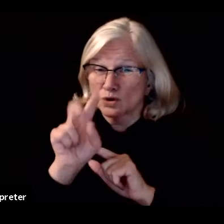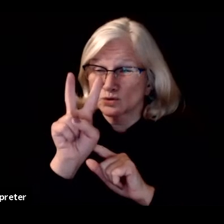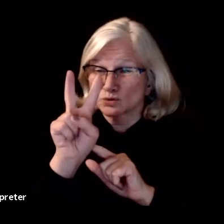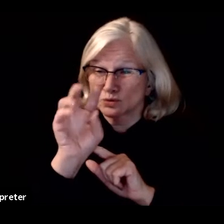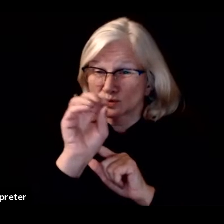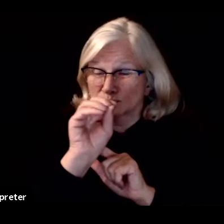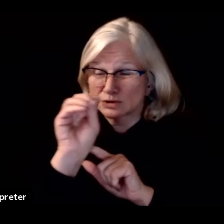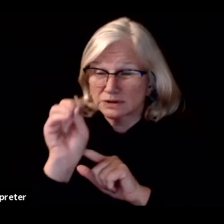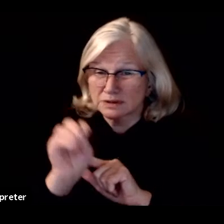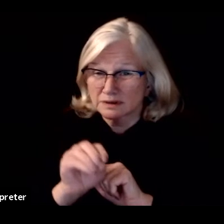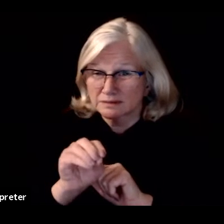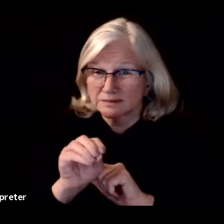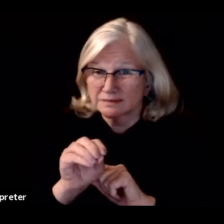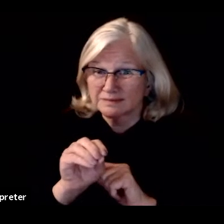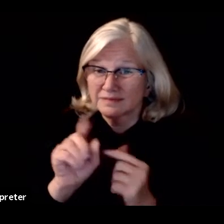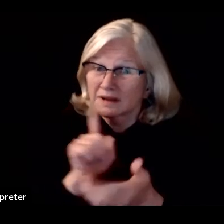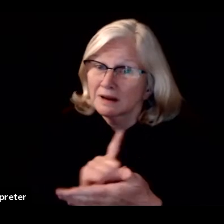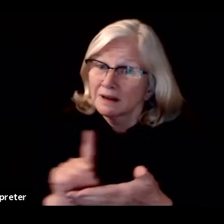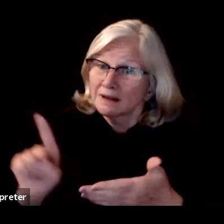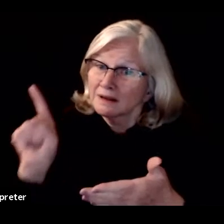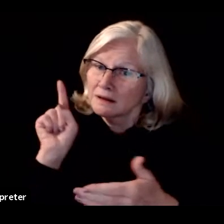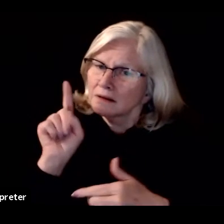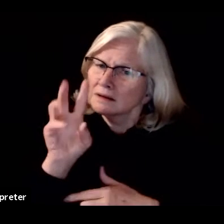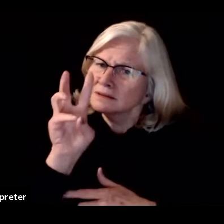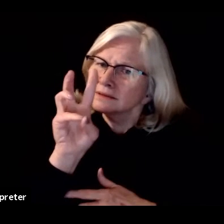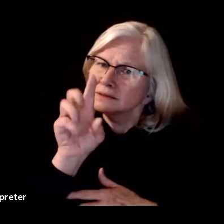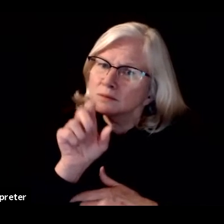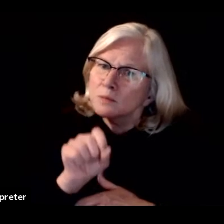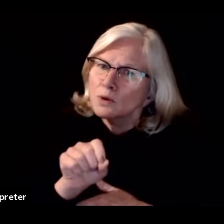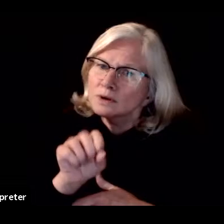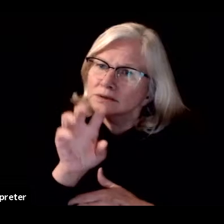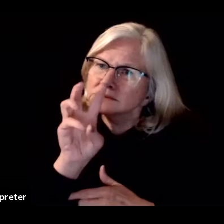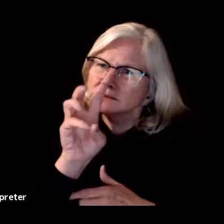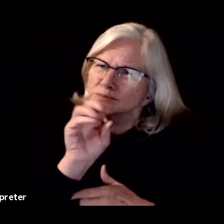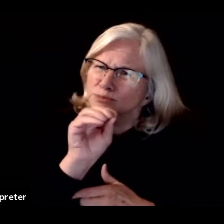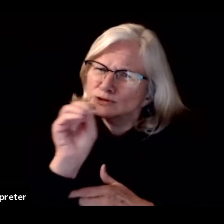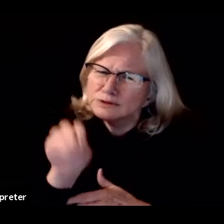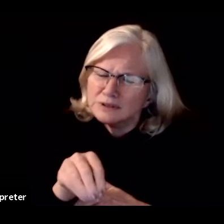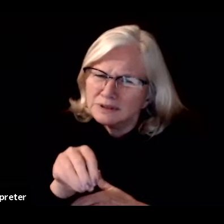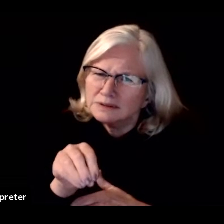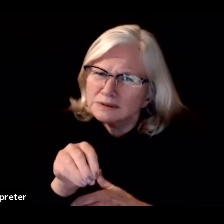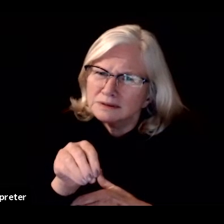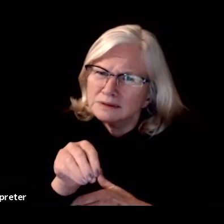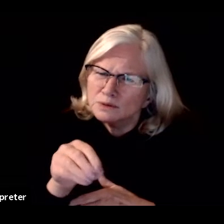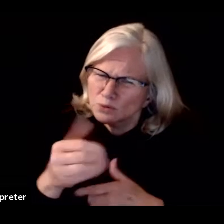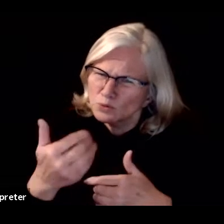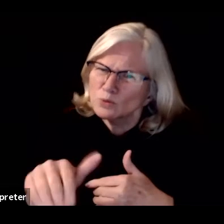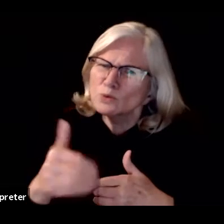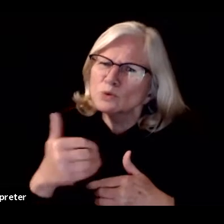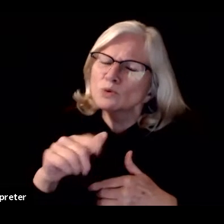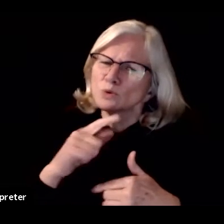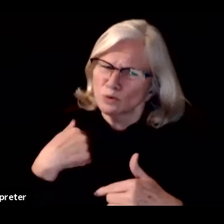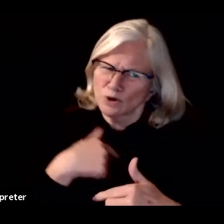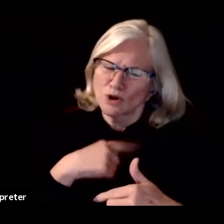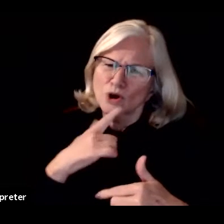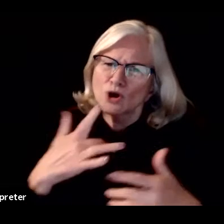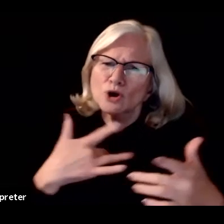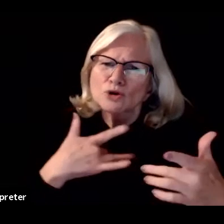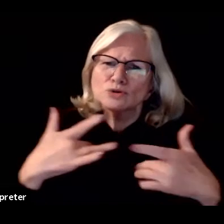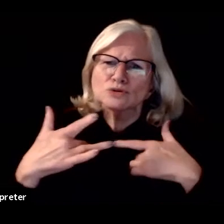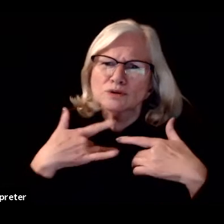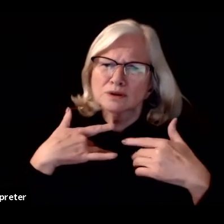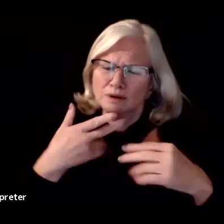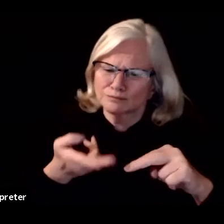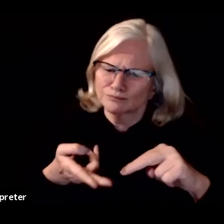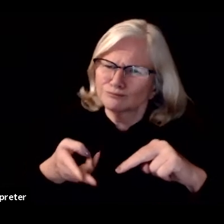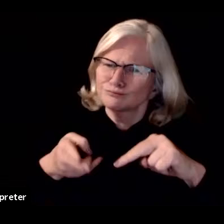that too is a pretty startling jump in test positivity rates. What's happening in Minnesota right now